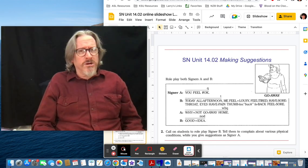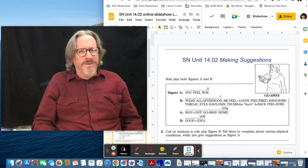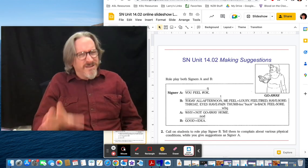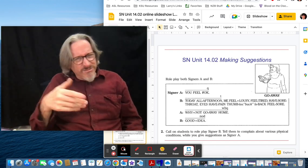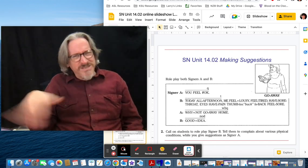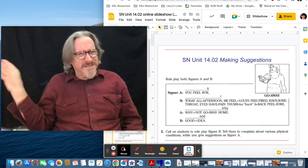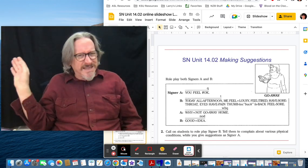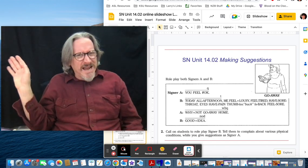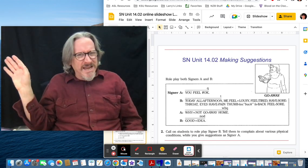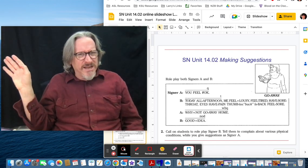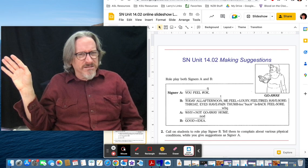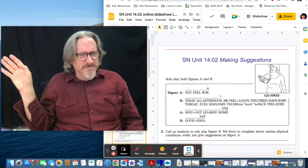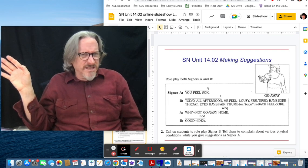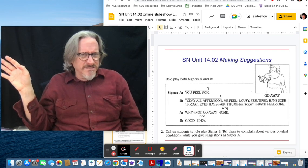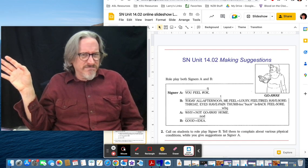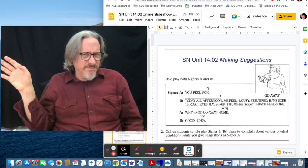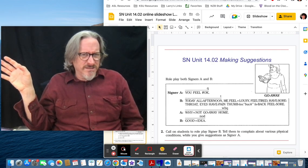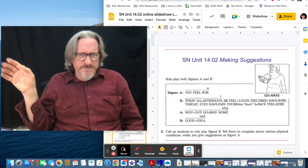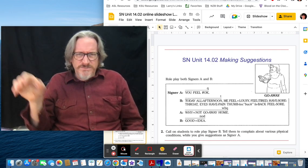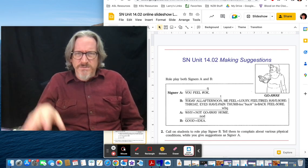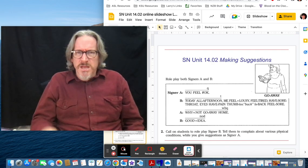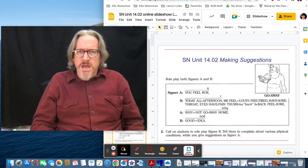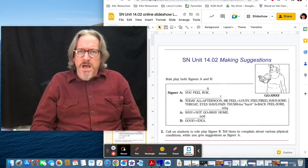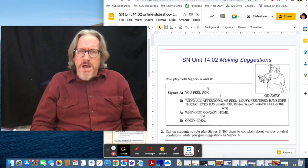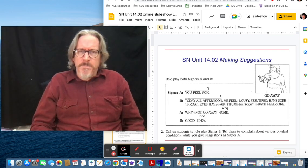or it could be just get out of here, like.